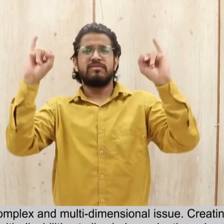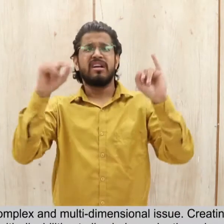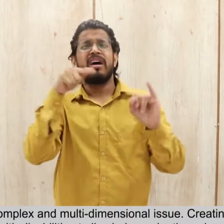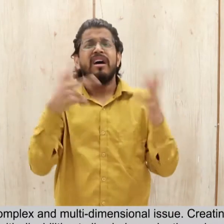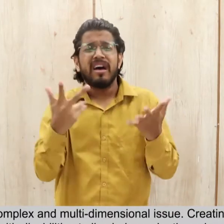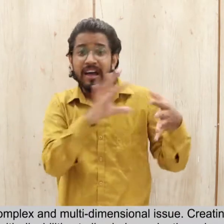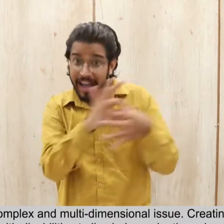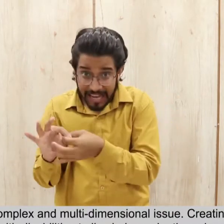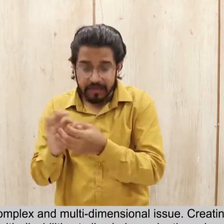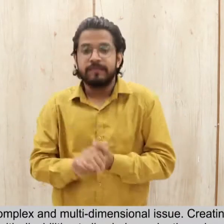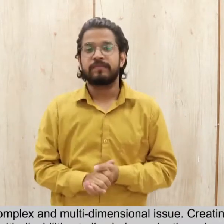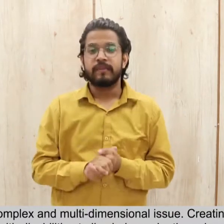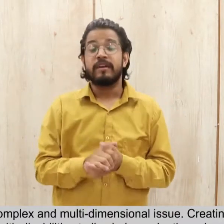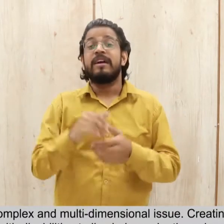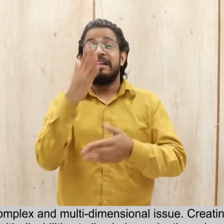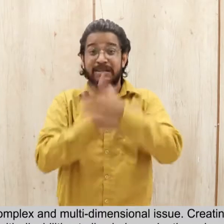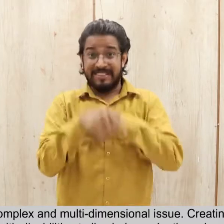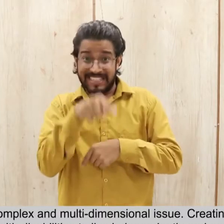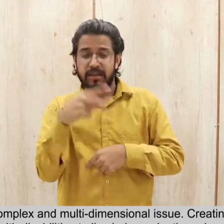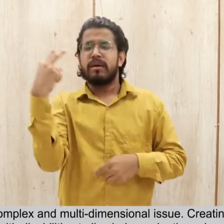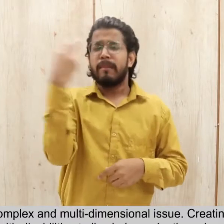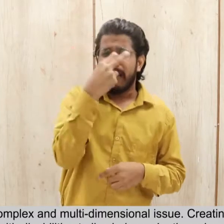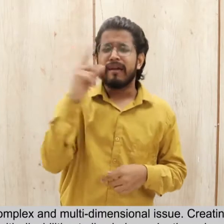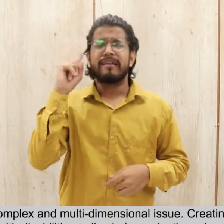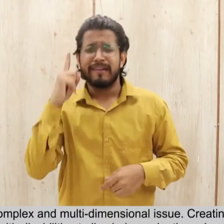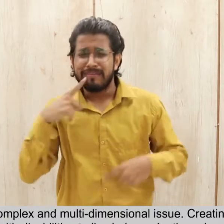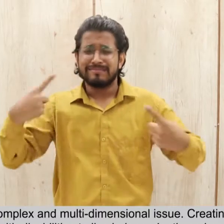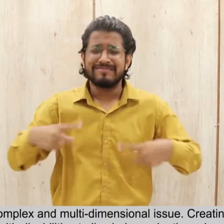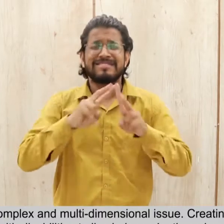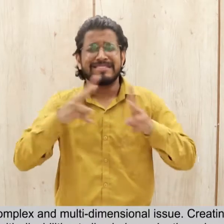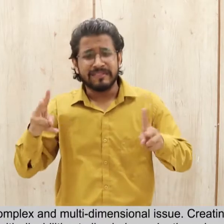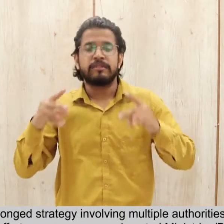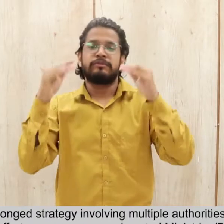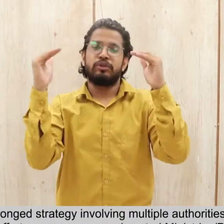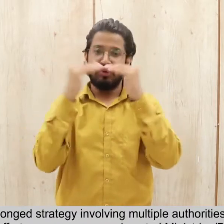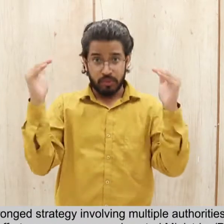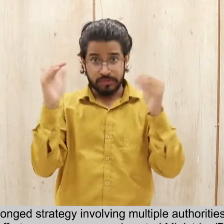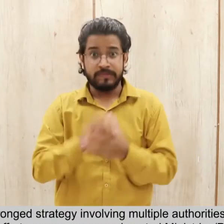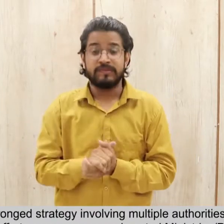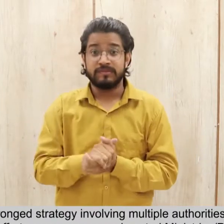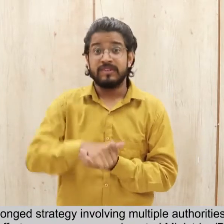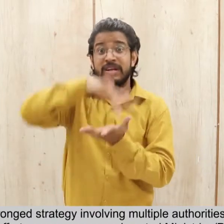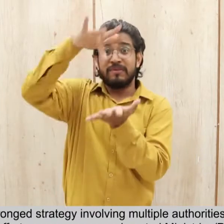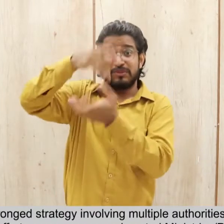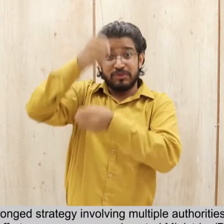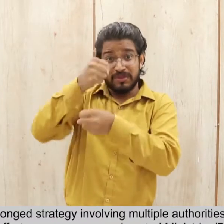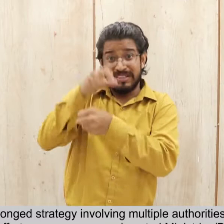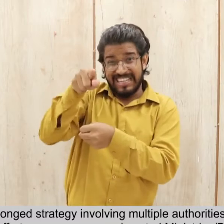persons with disabilities to live independently and participate equally with others requires multi-pronged